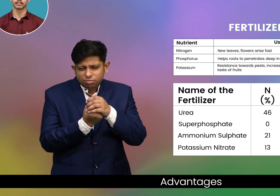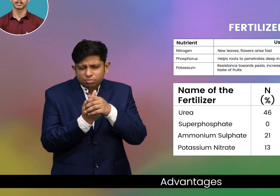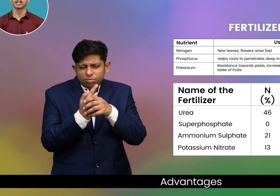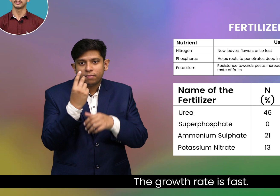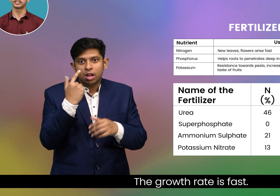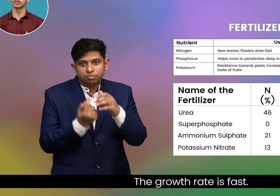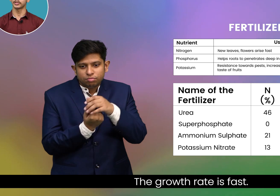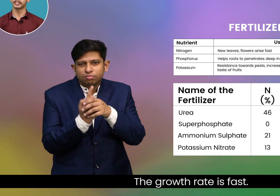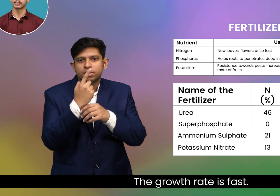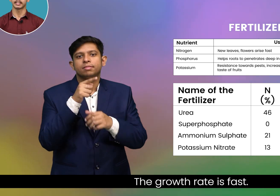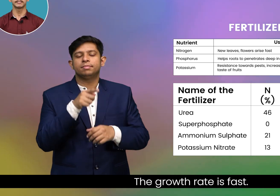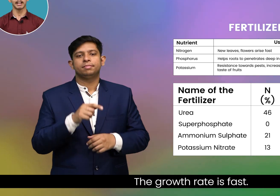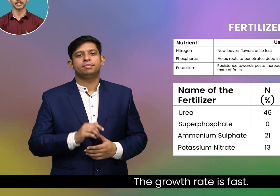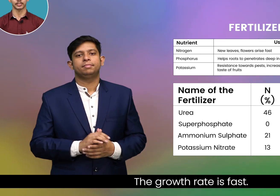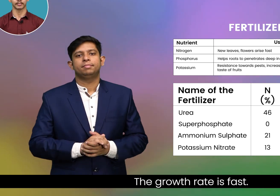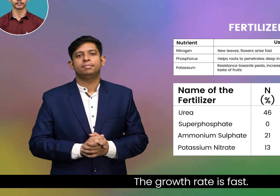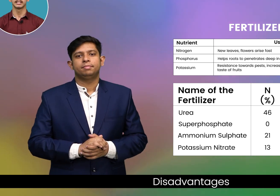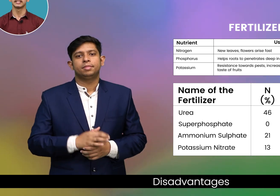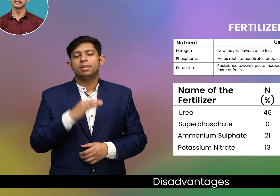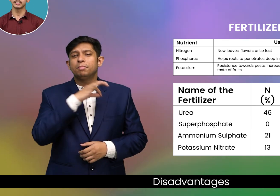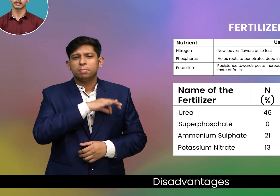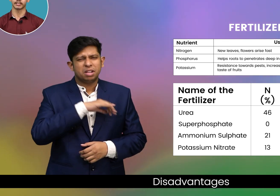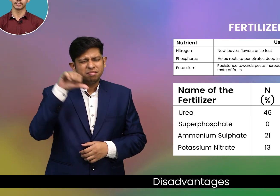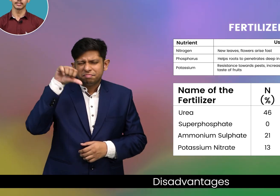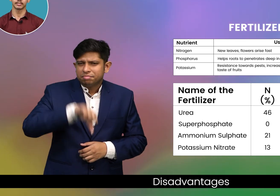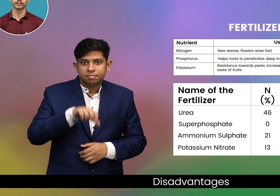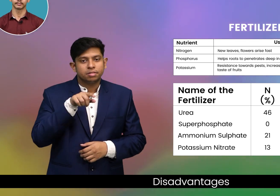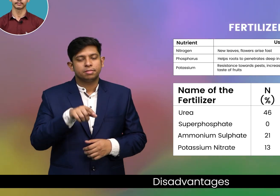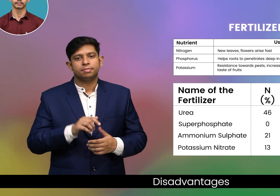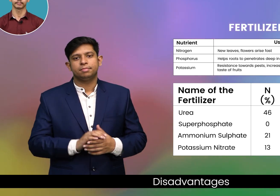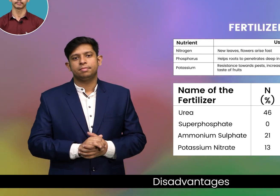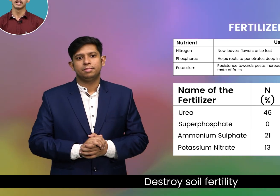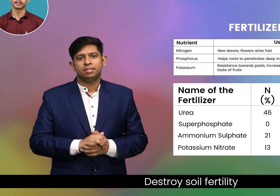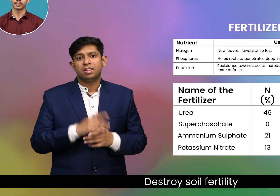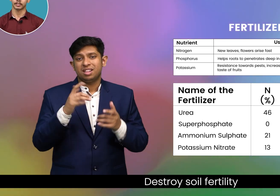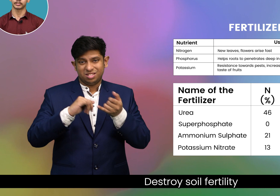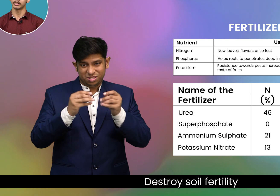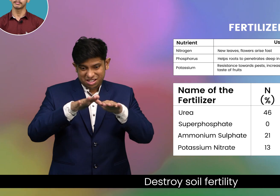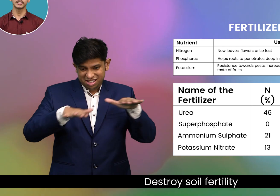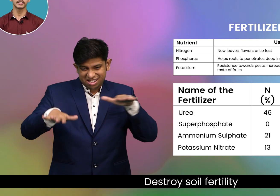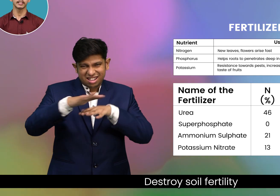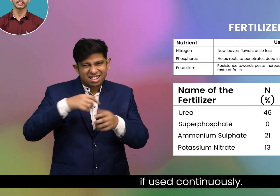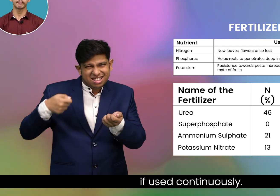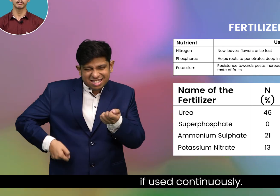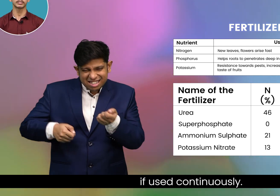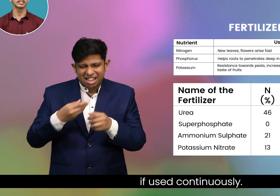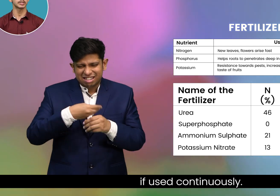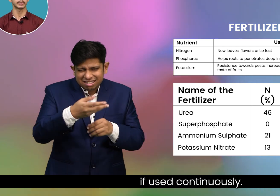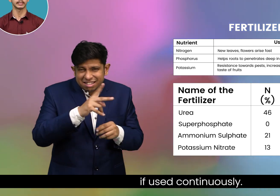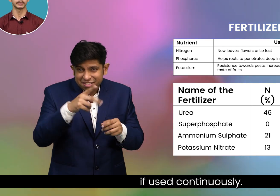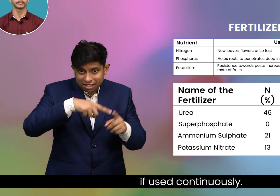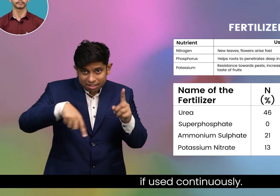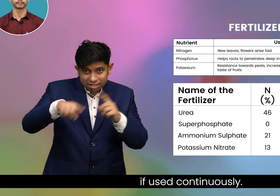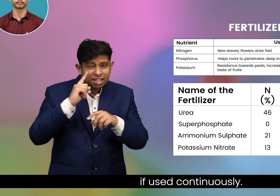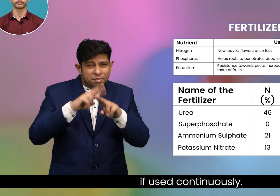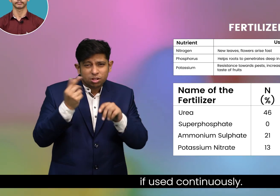Advantages: the growth rate is fast. Disadvantages: destroys soil fertility if used